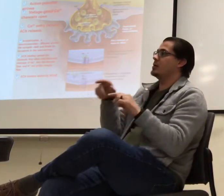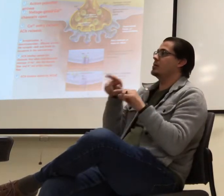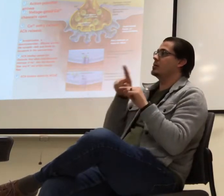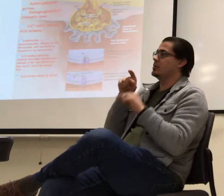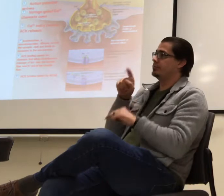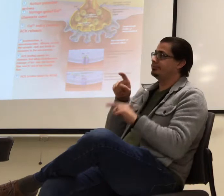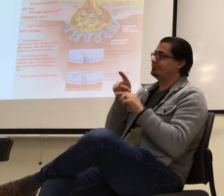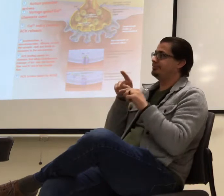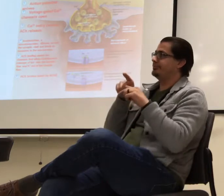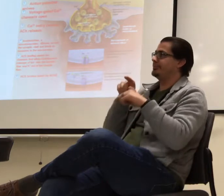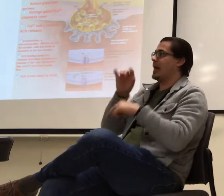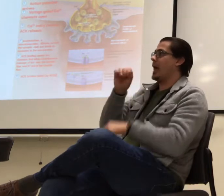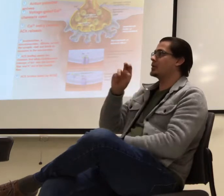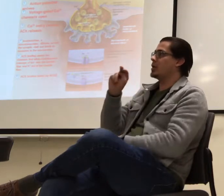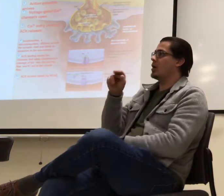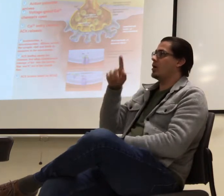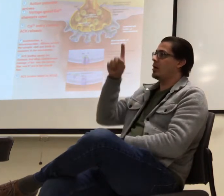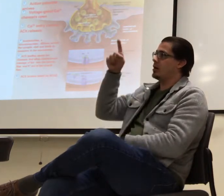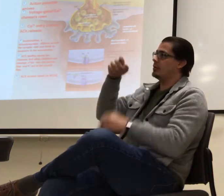the axon,